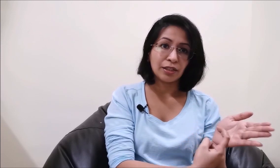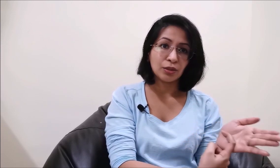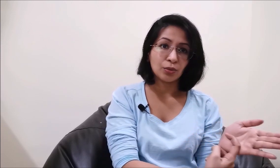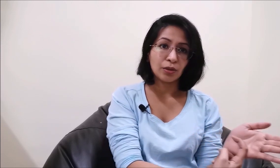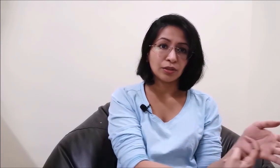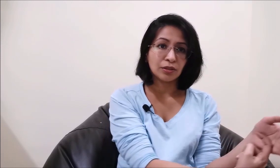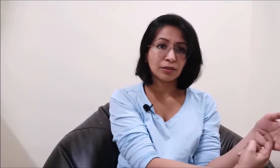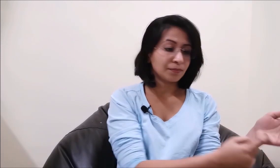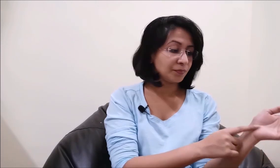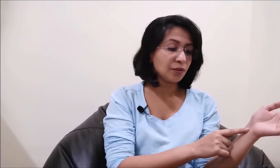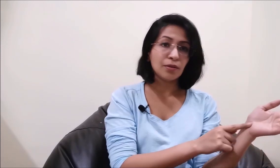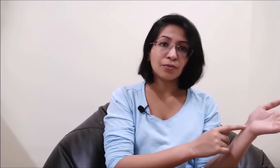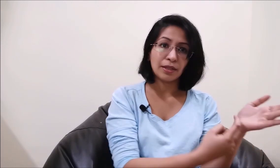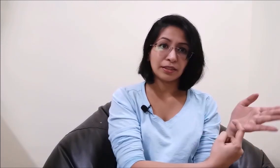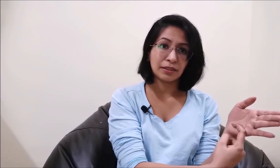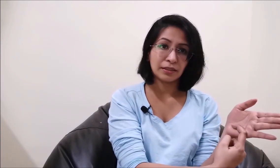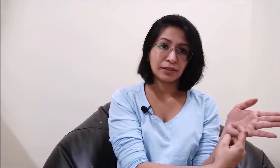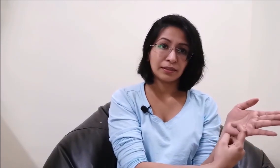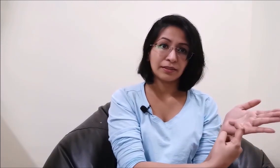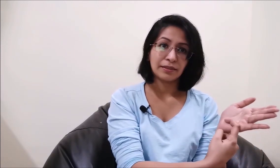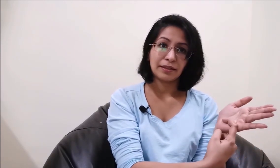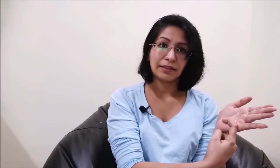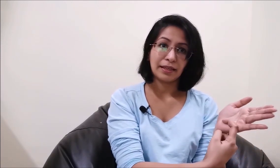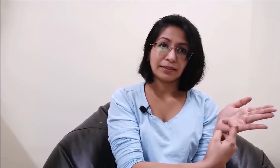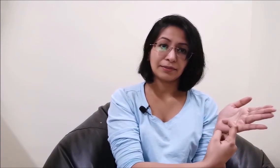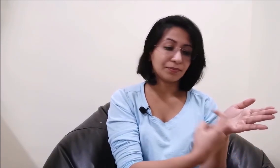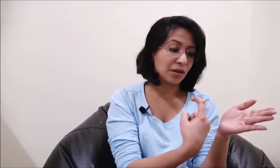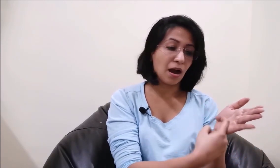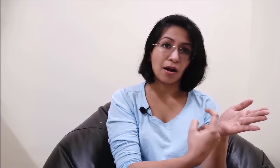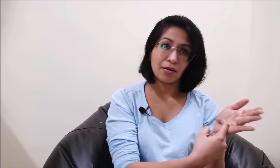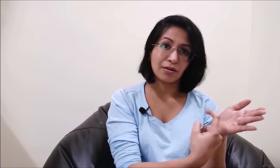face towards the wrist, like this, R.